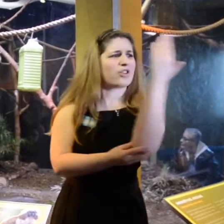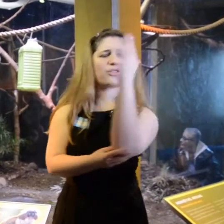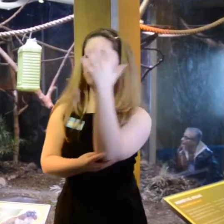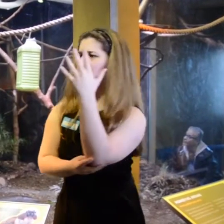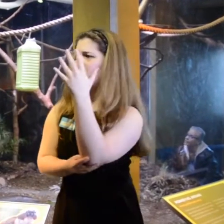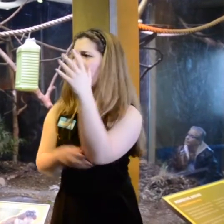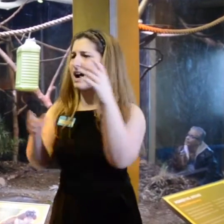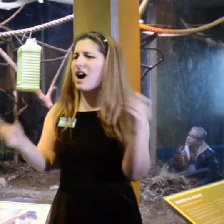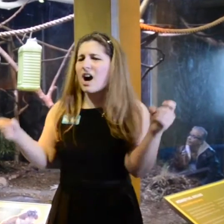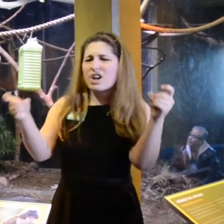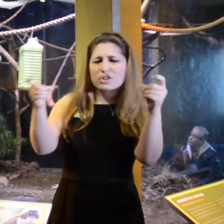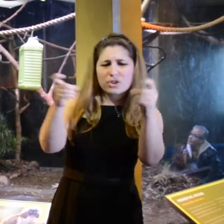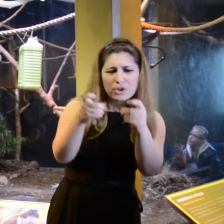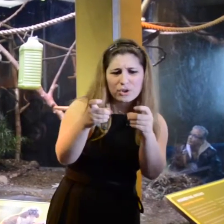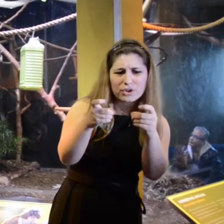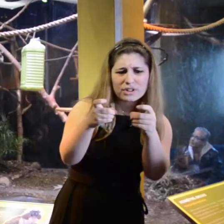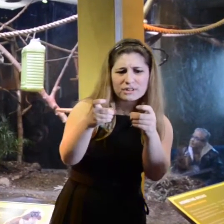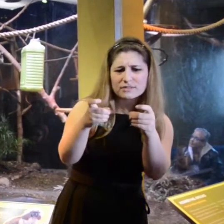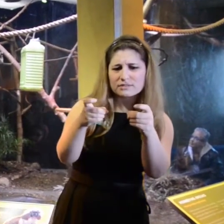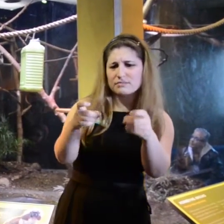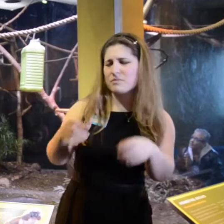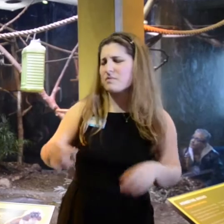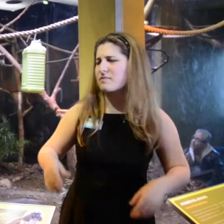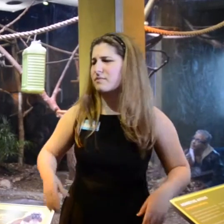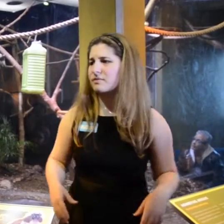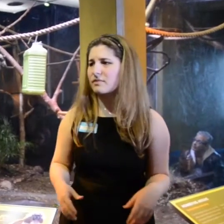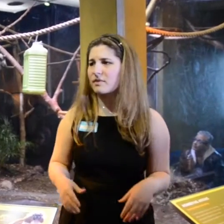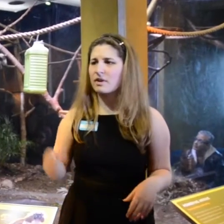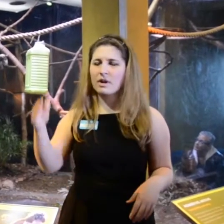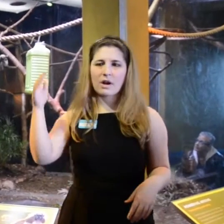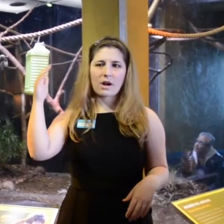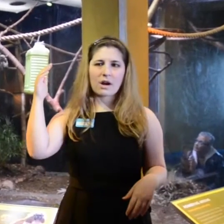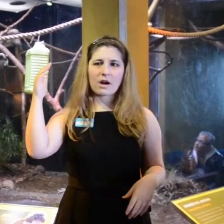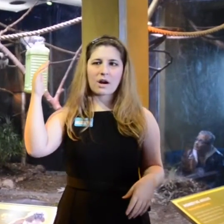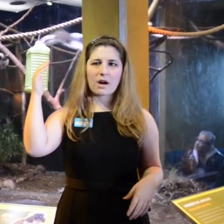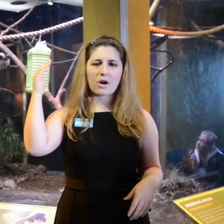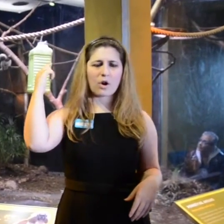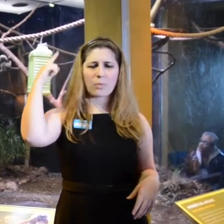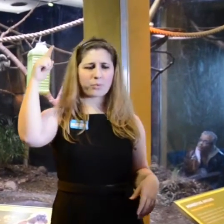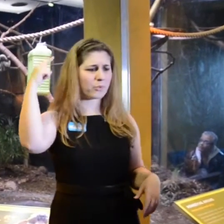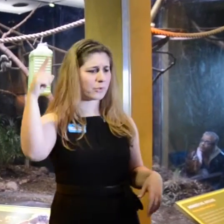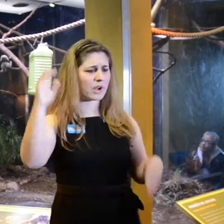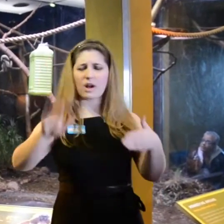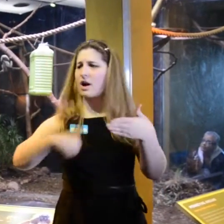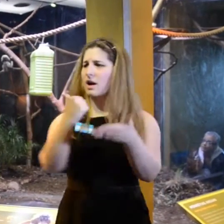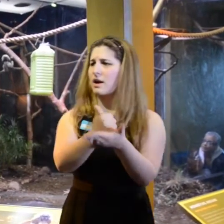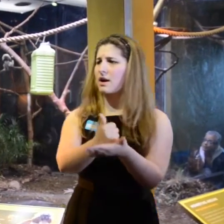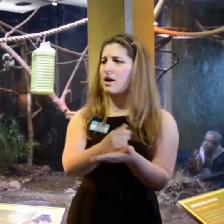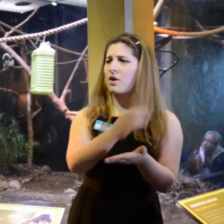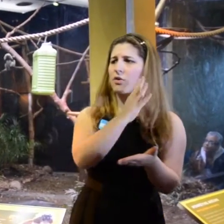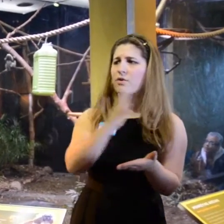Colombia and that means there are too many trees that are being cut down to make way for pastures, farms, and other forms of development.